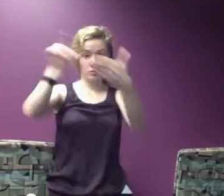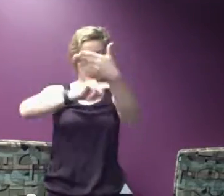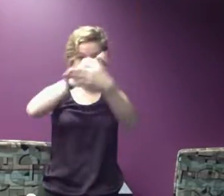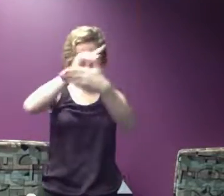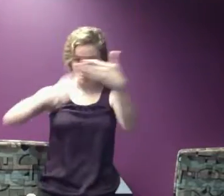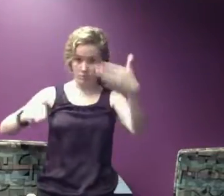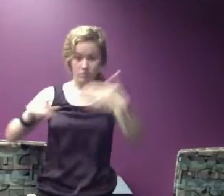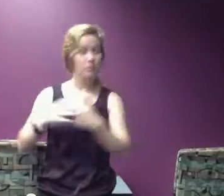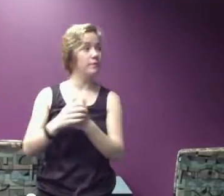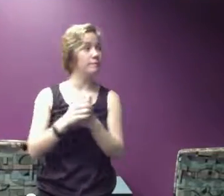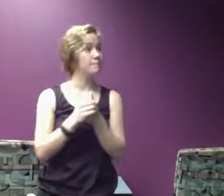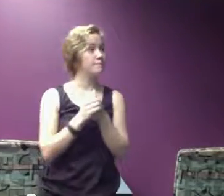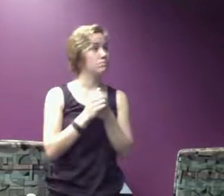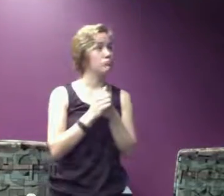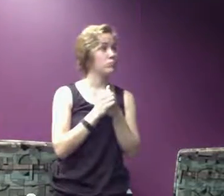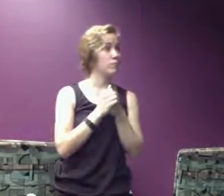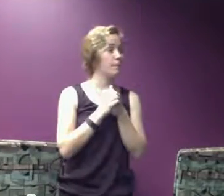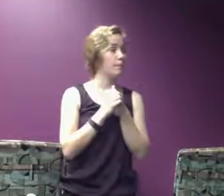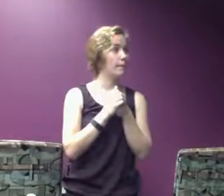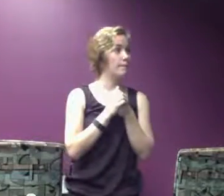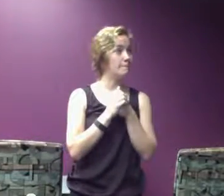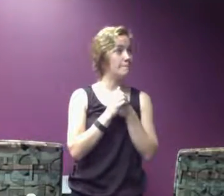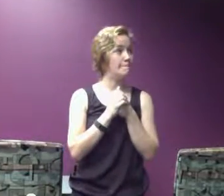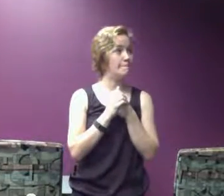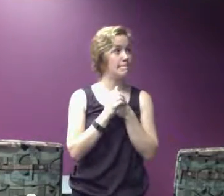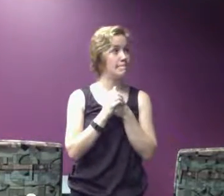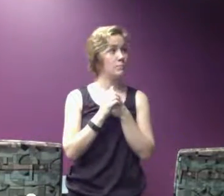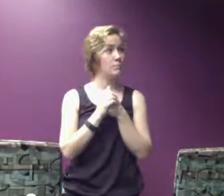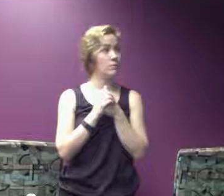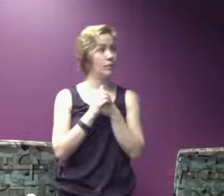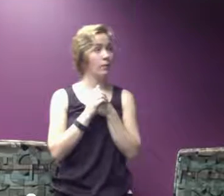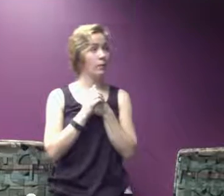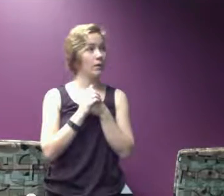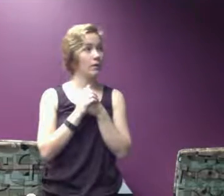to get 7, and we're going to cancel.